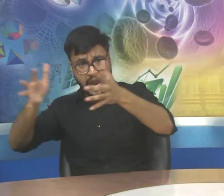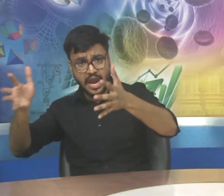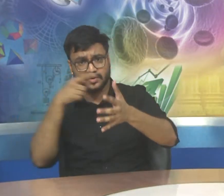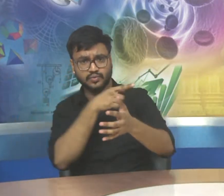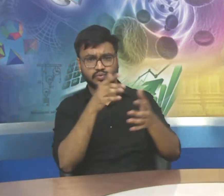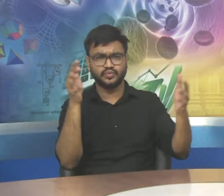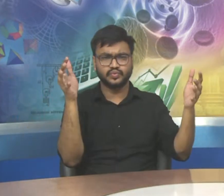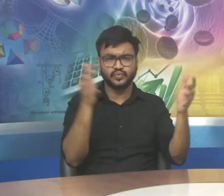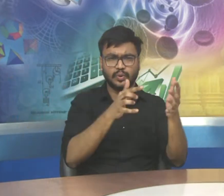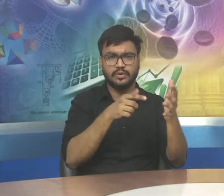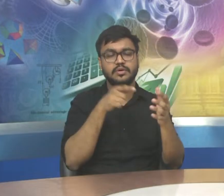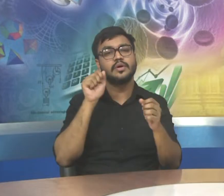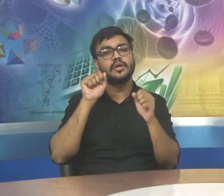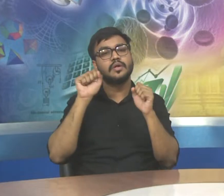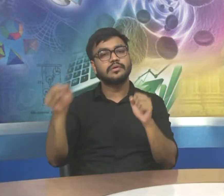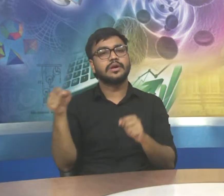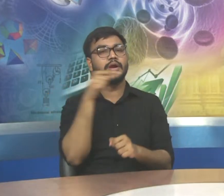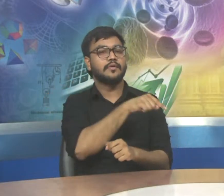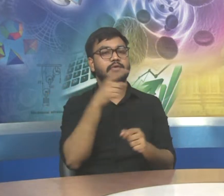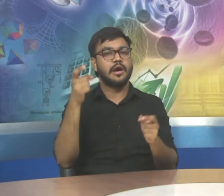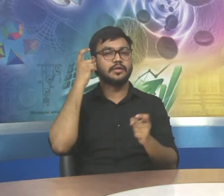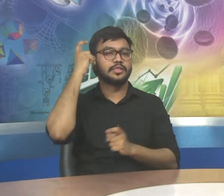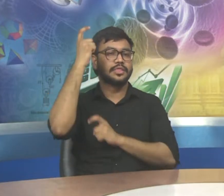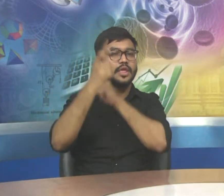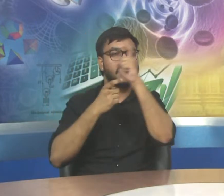you explain the reason?